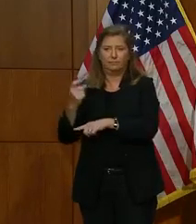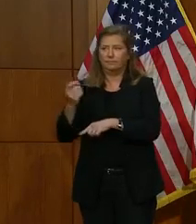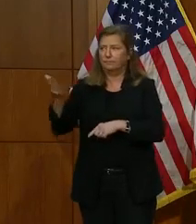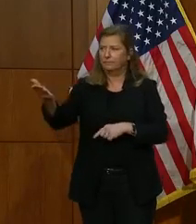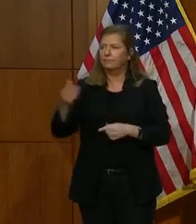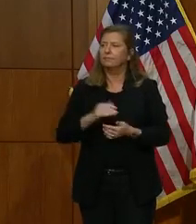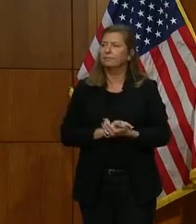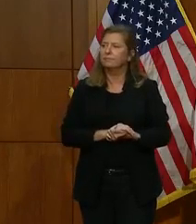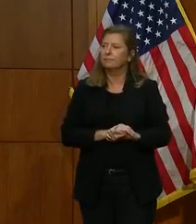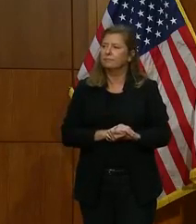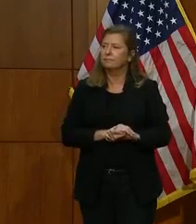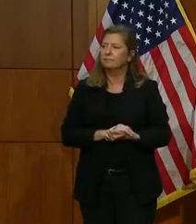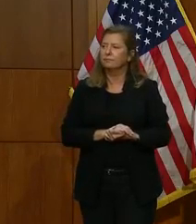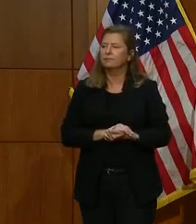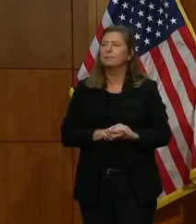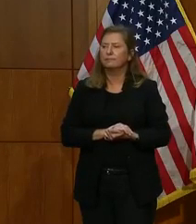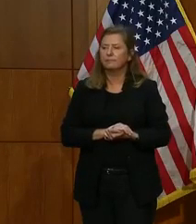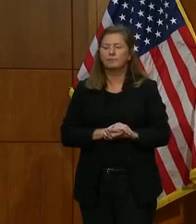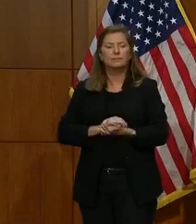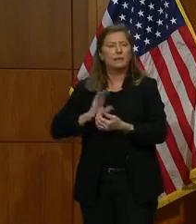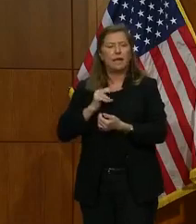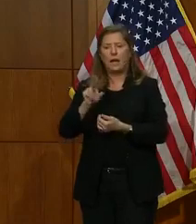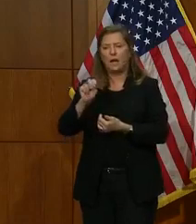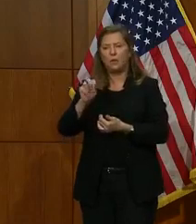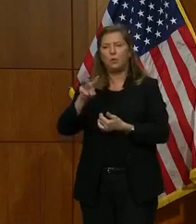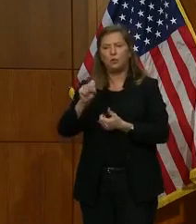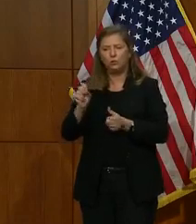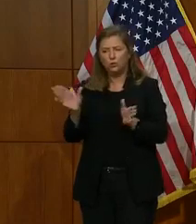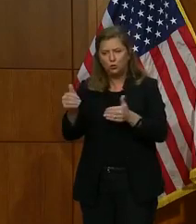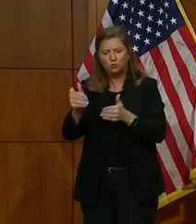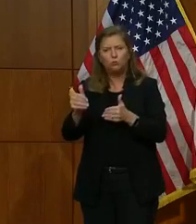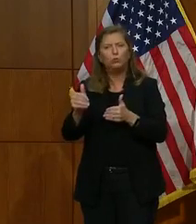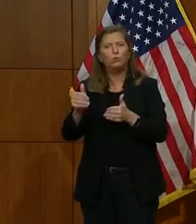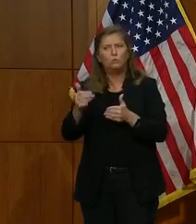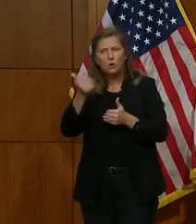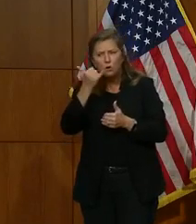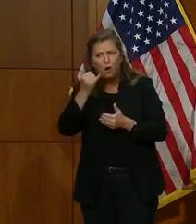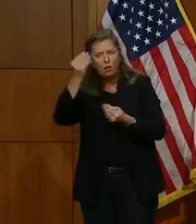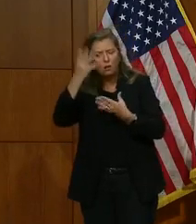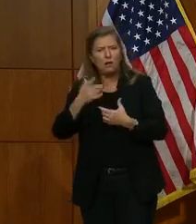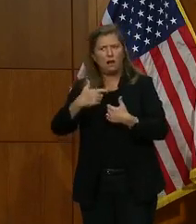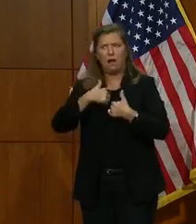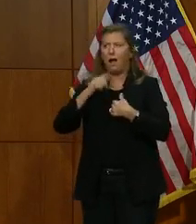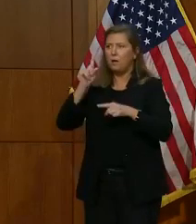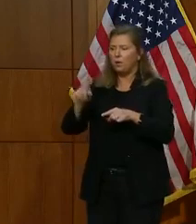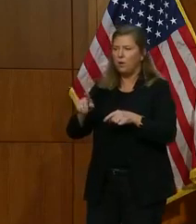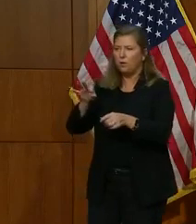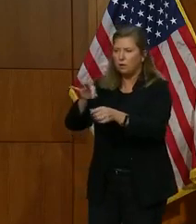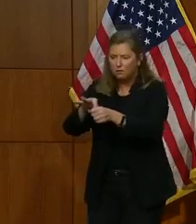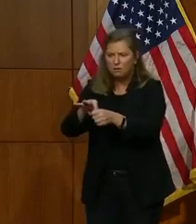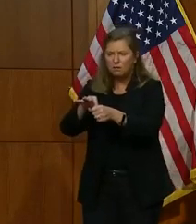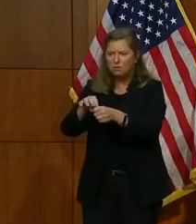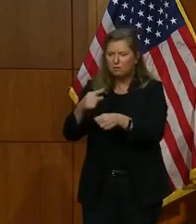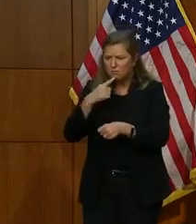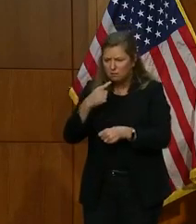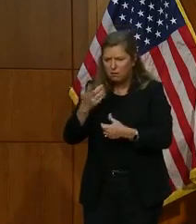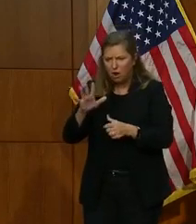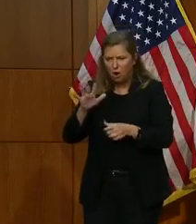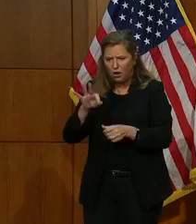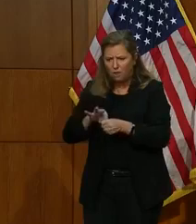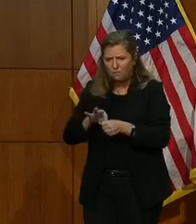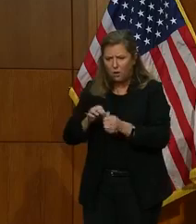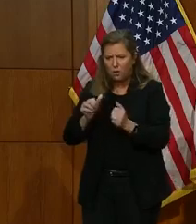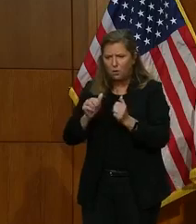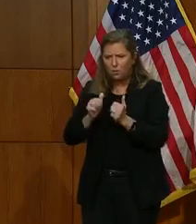We have received several calls in the newsroom from people who are going to the polls, and then they're saying they've already voted via